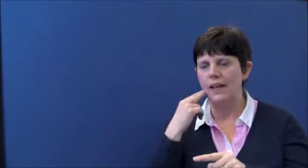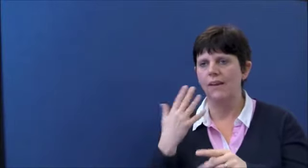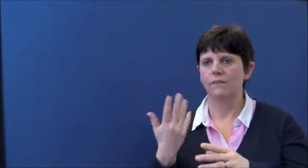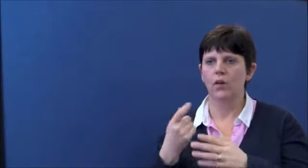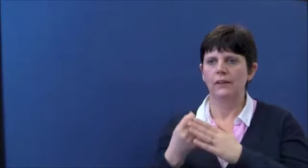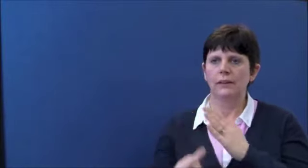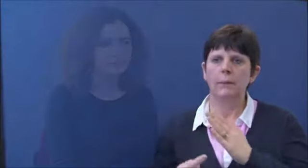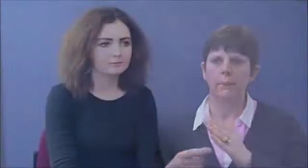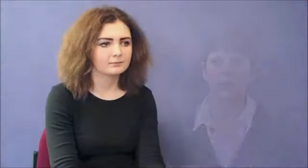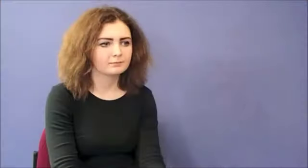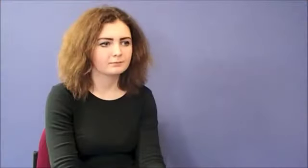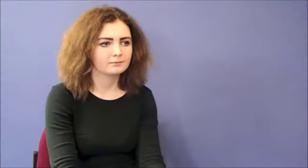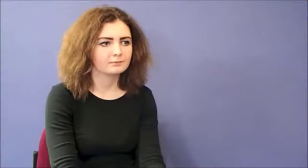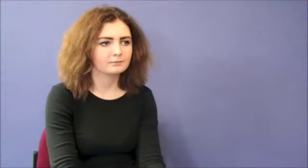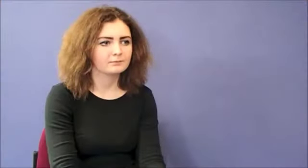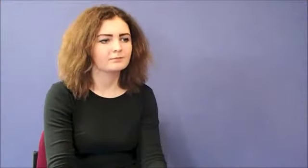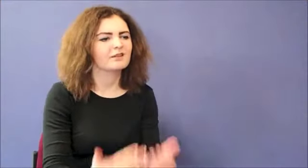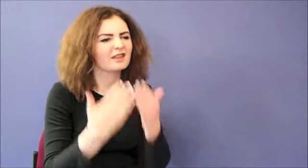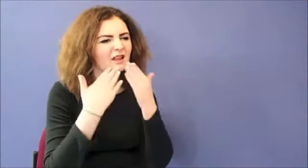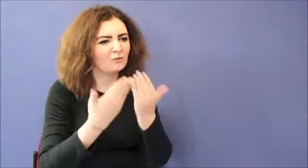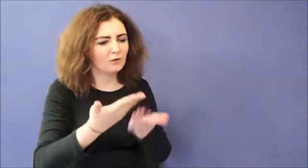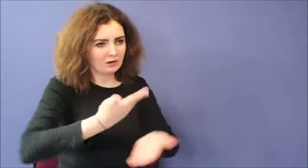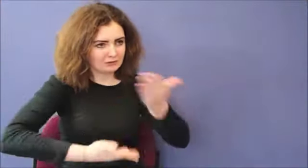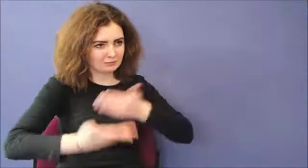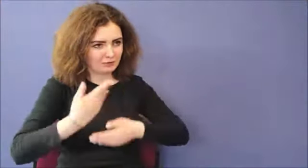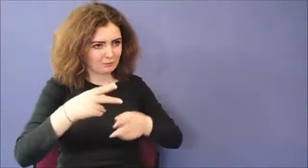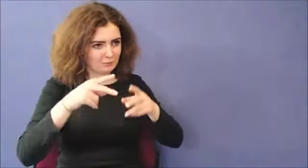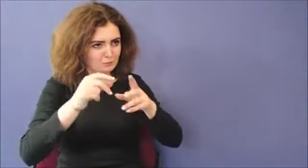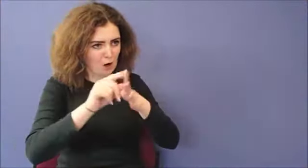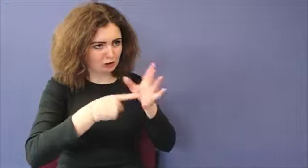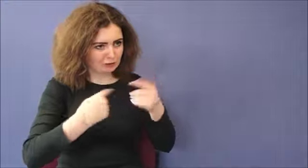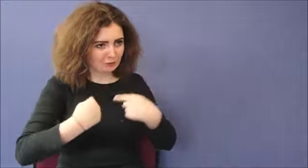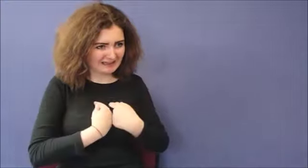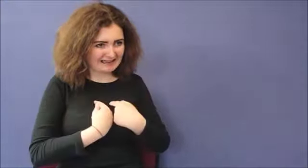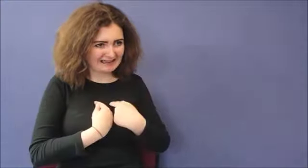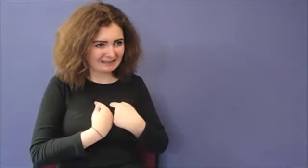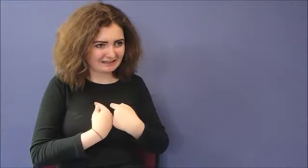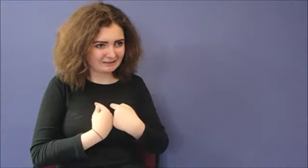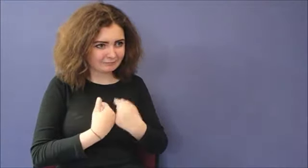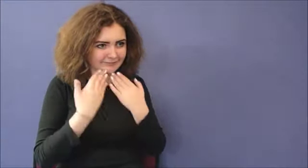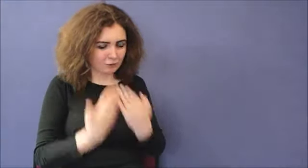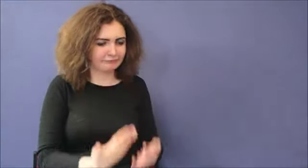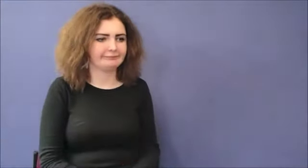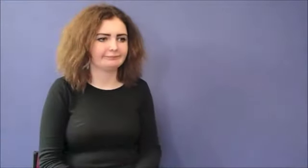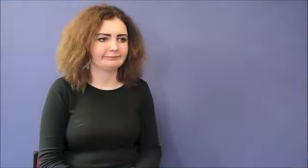so that fewer deaf and disabled young people are harmed in the future. Thank you for explaining the project to me.